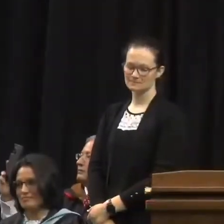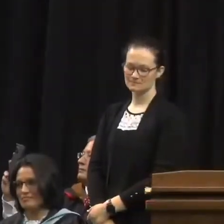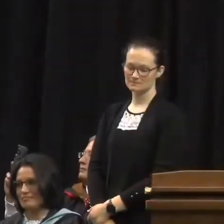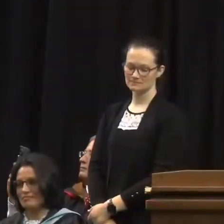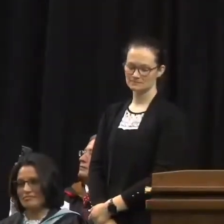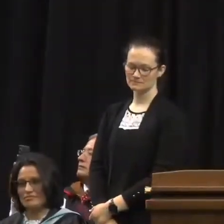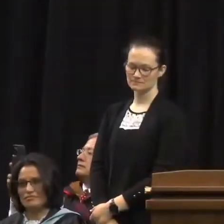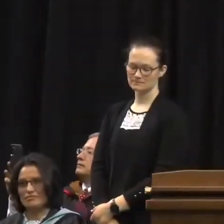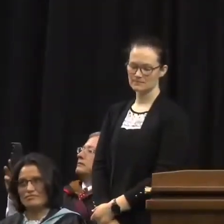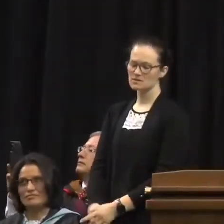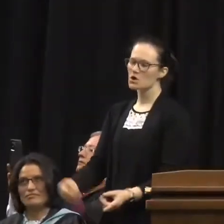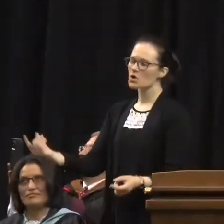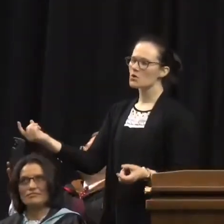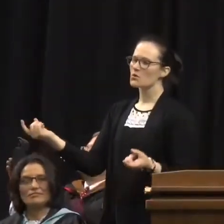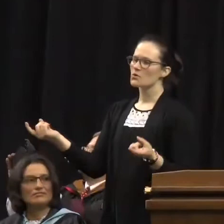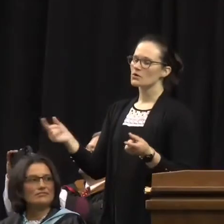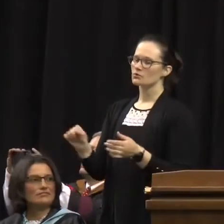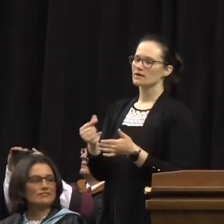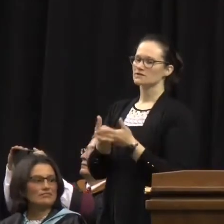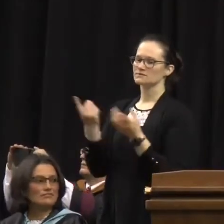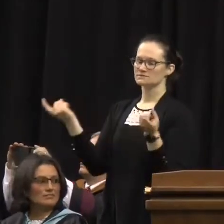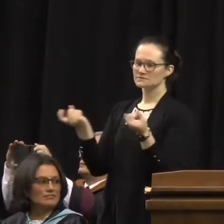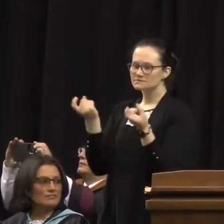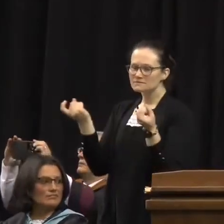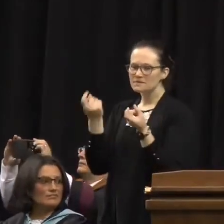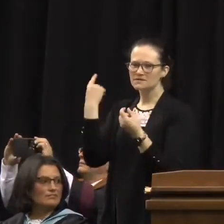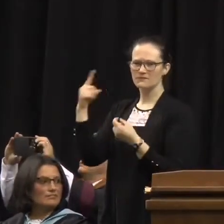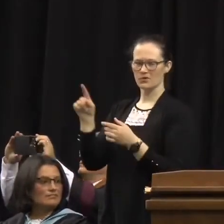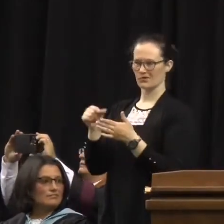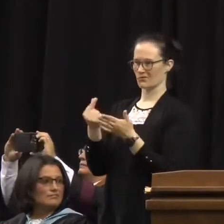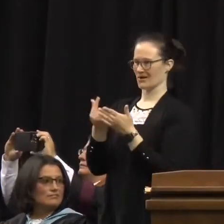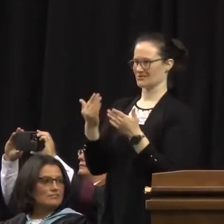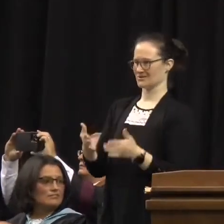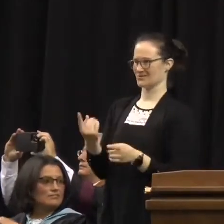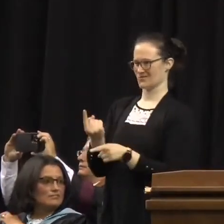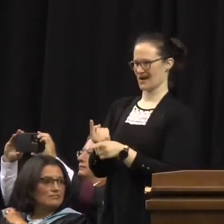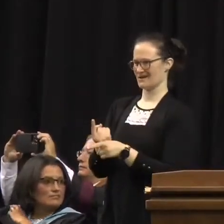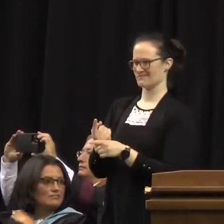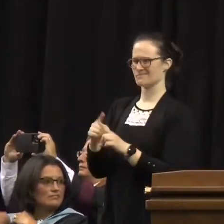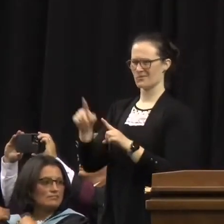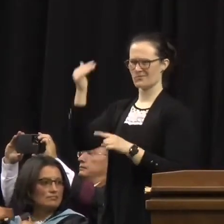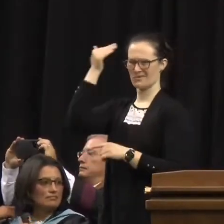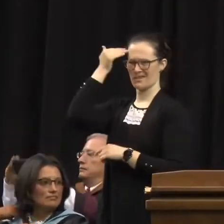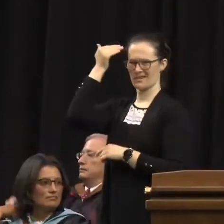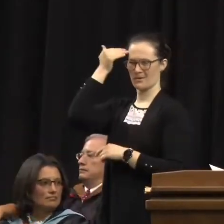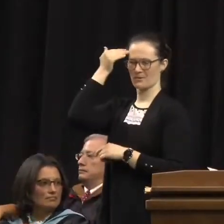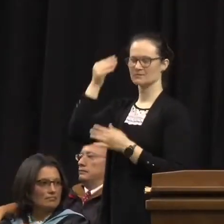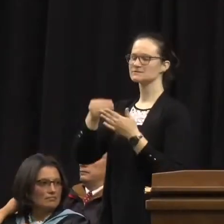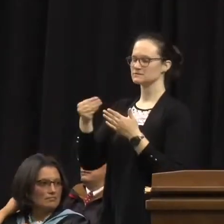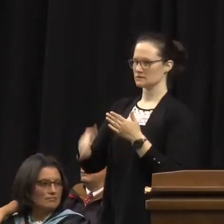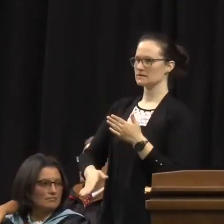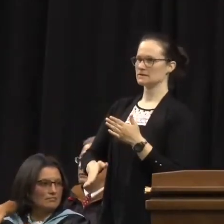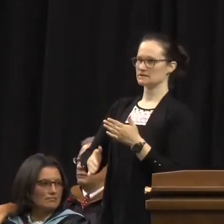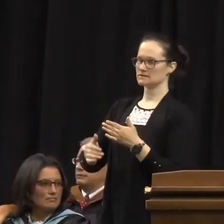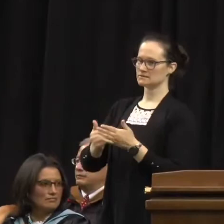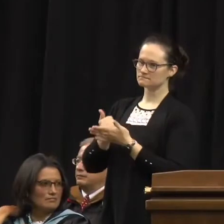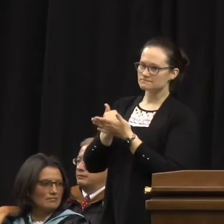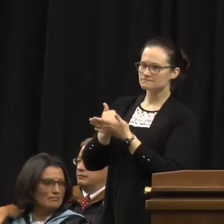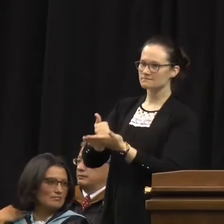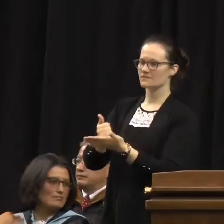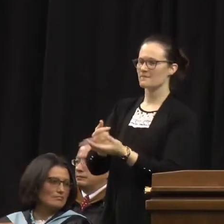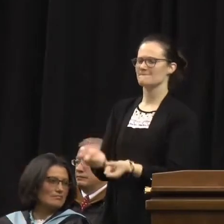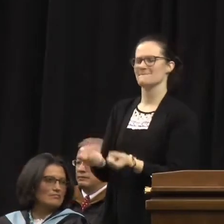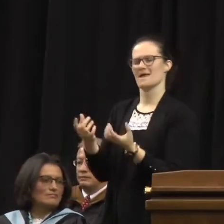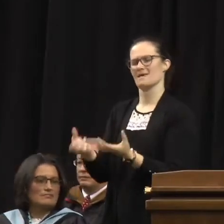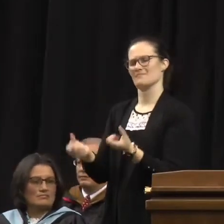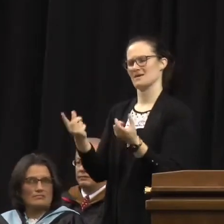Of course, the commencement ceremony is all about the accomplishments of graduates. But we know that our students get help along the way from